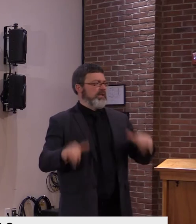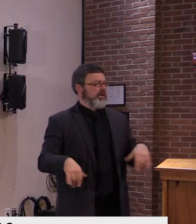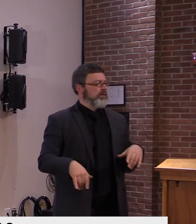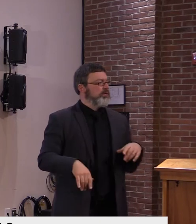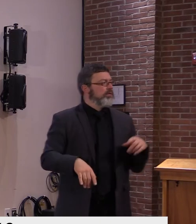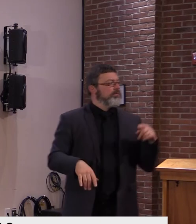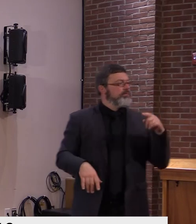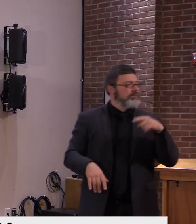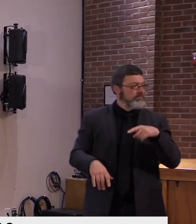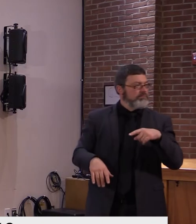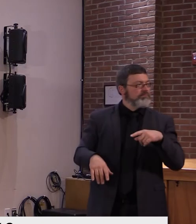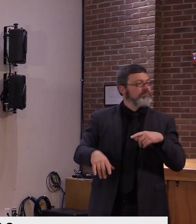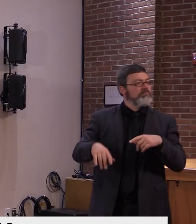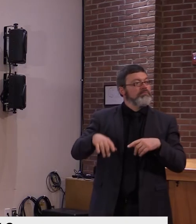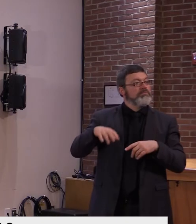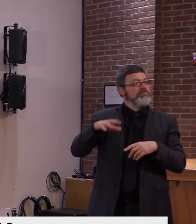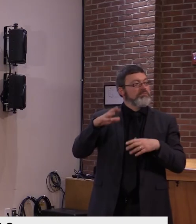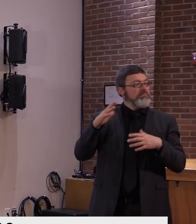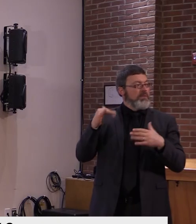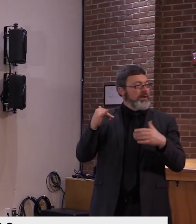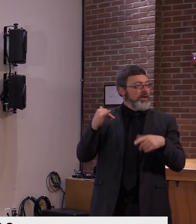Courtney, Local 22.